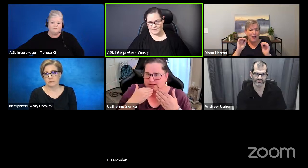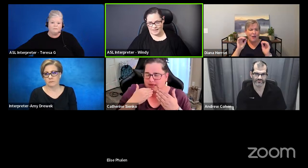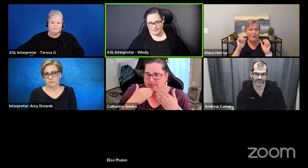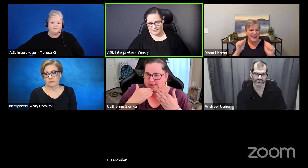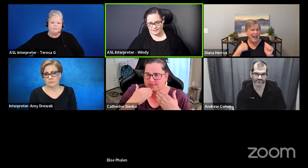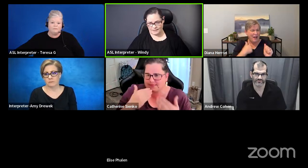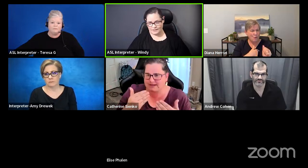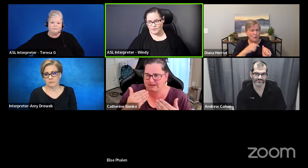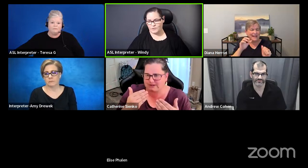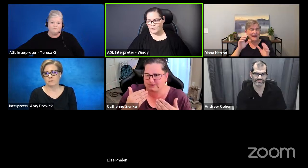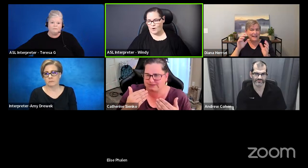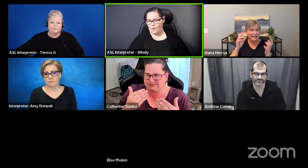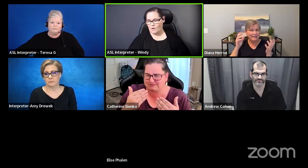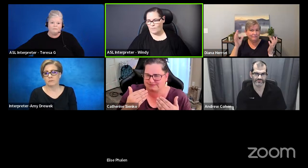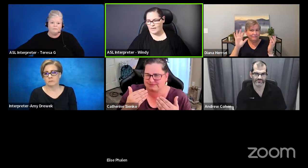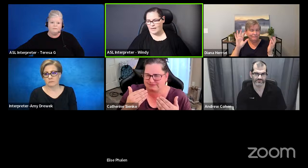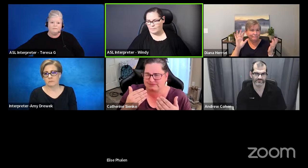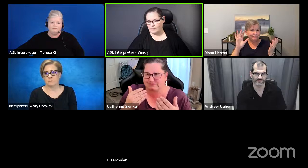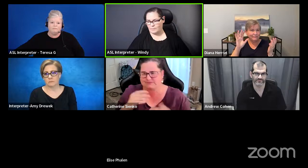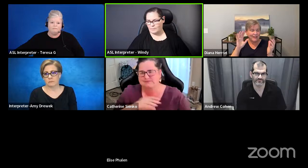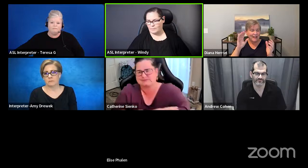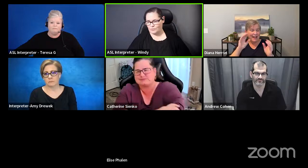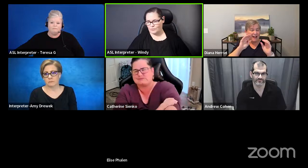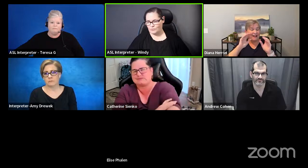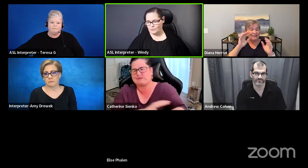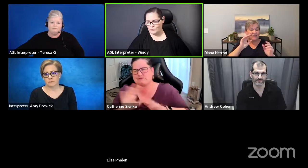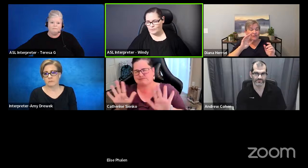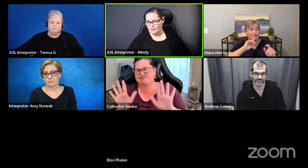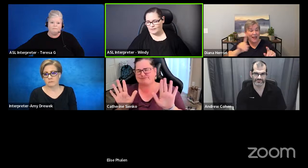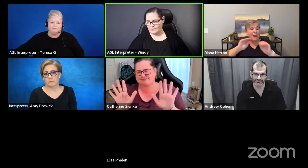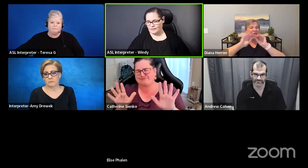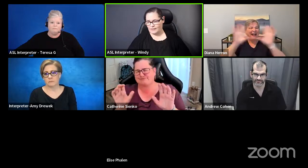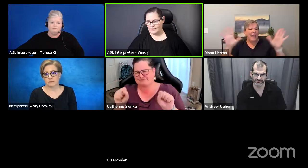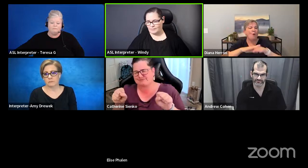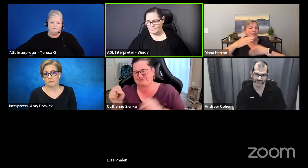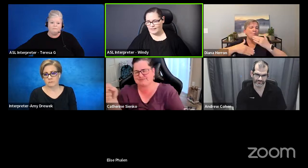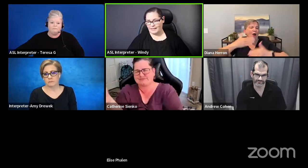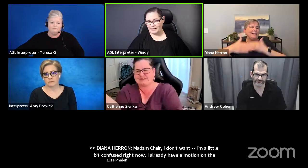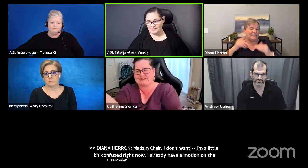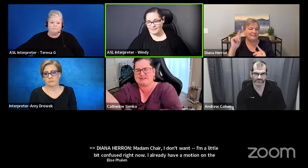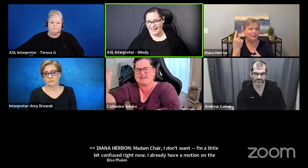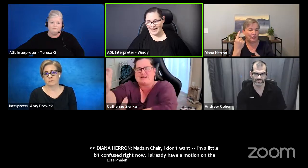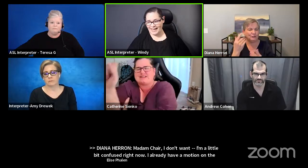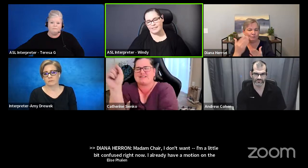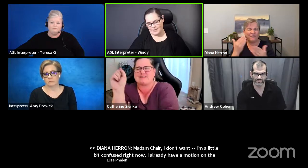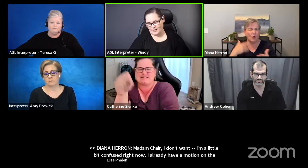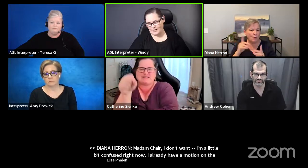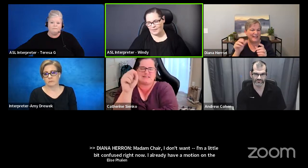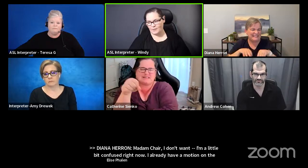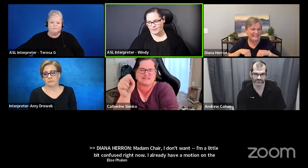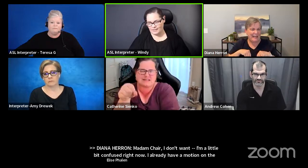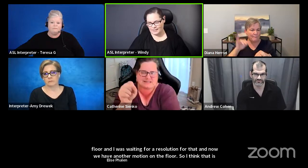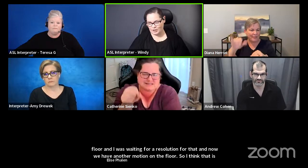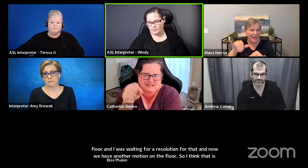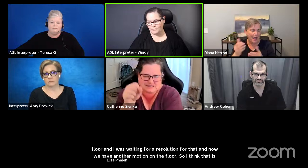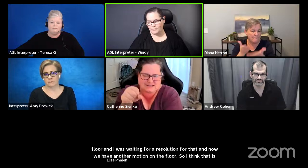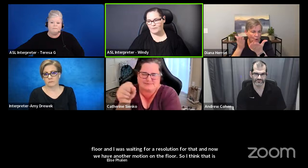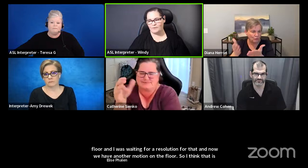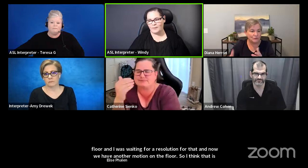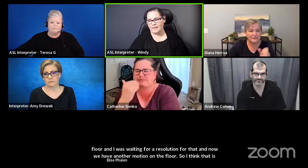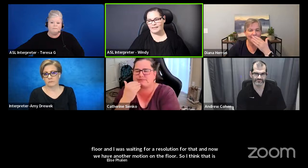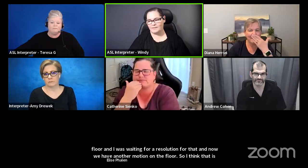forward names yet. So are we able to clarify? I need some clarity on the